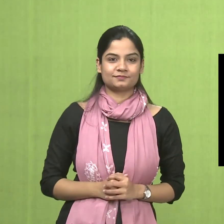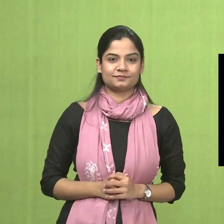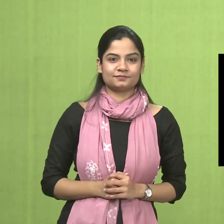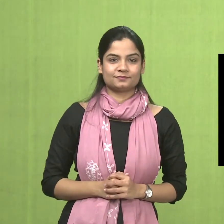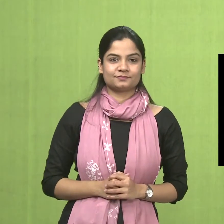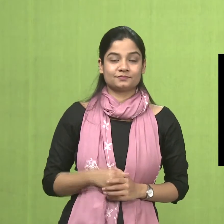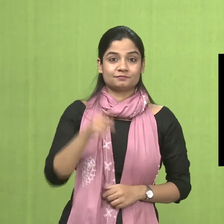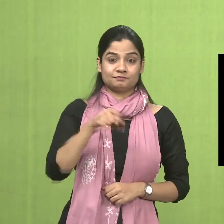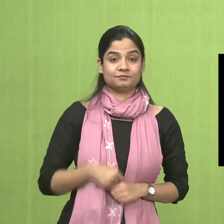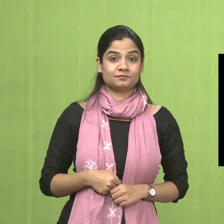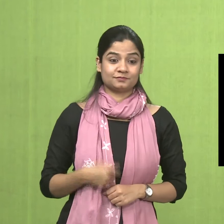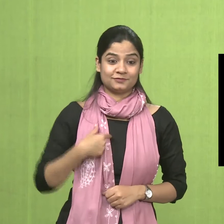Period of peak load.